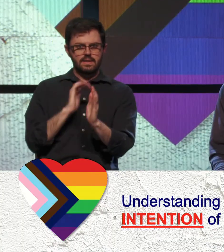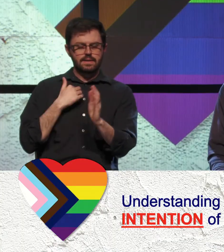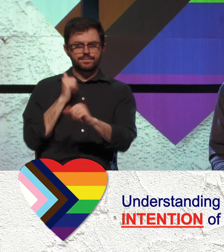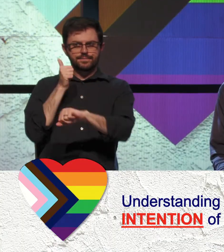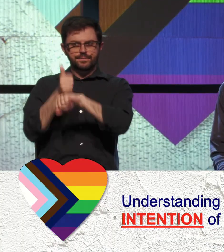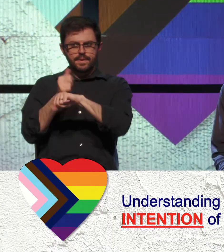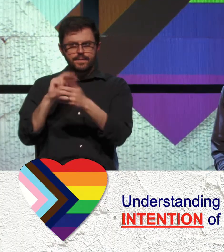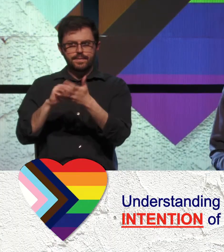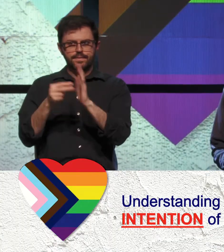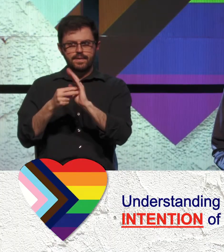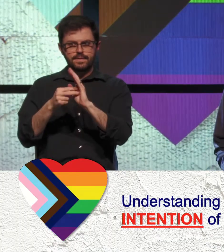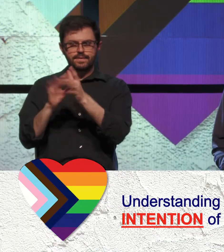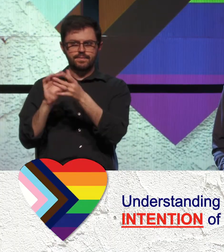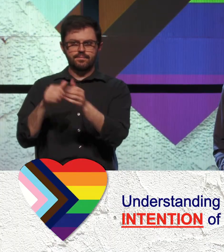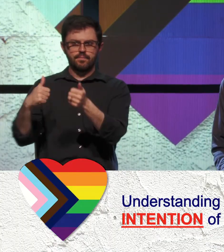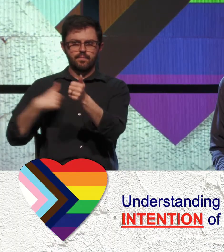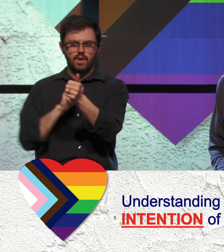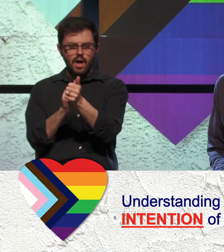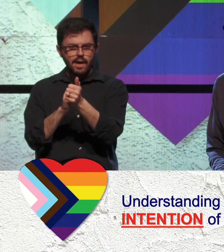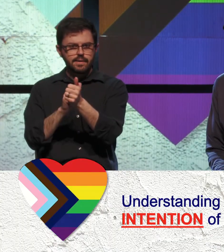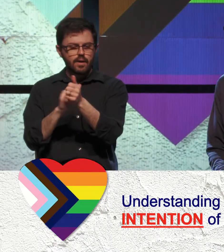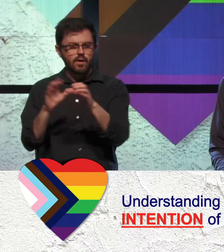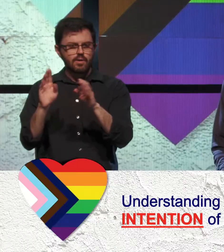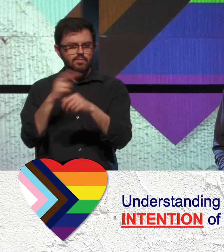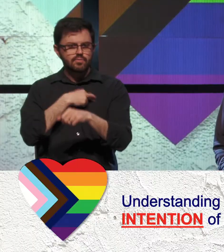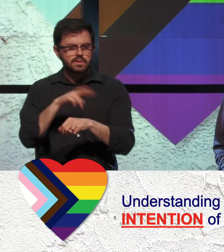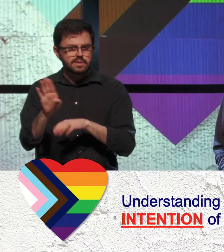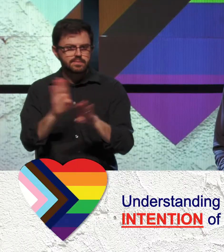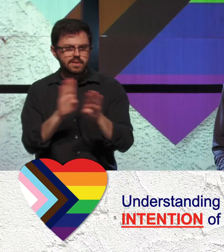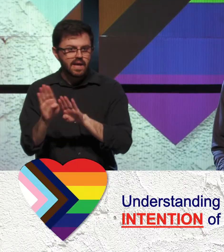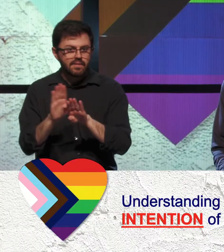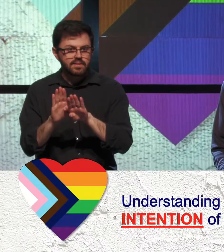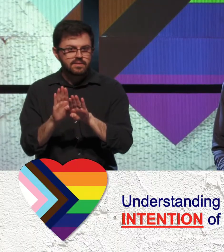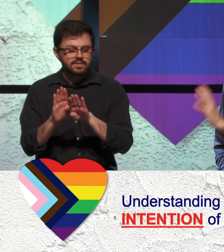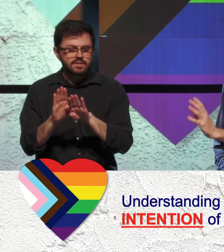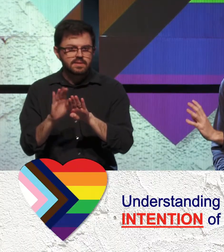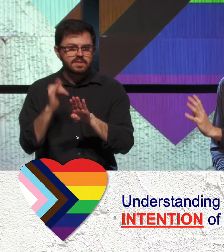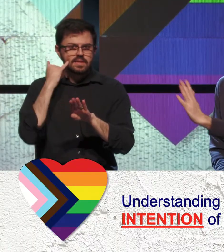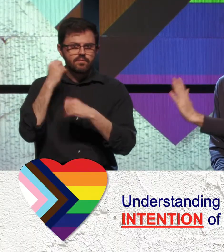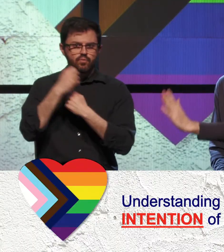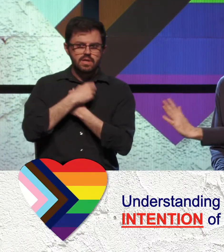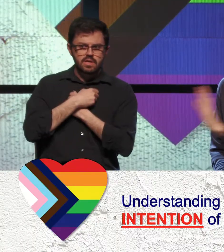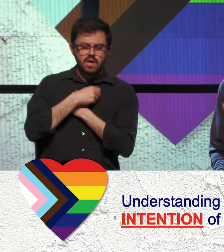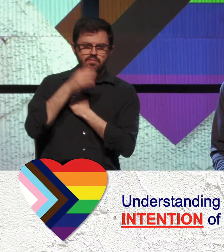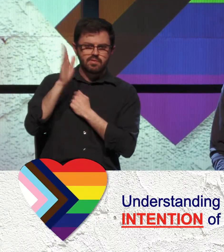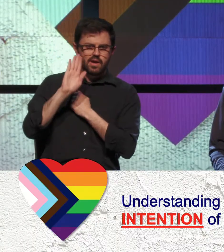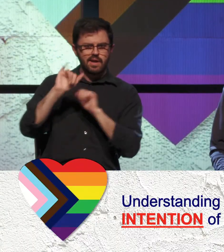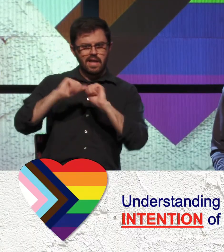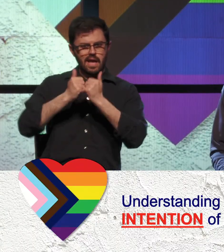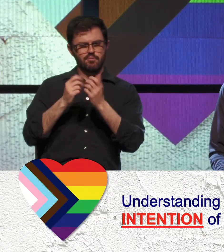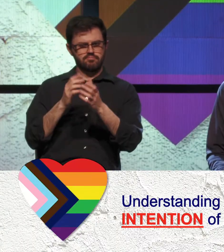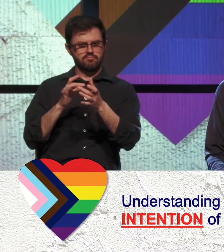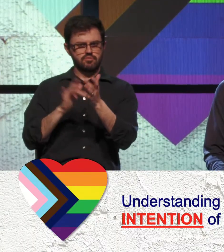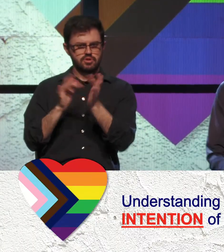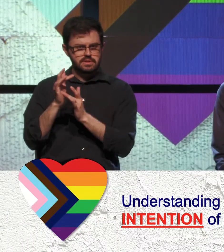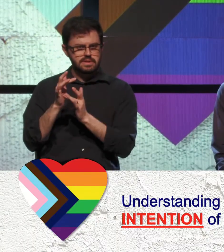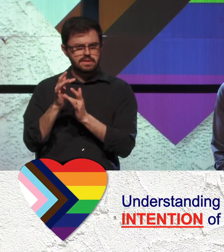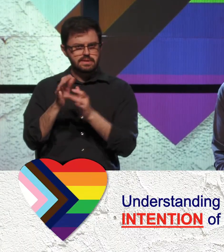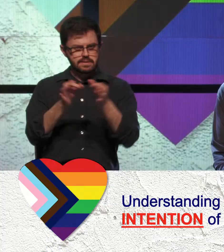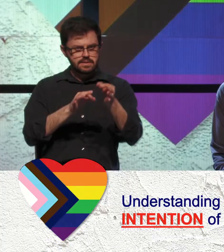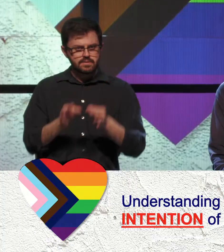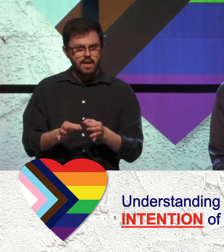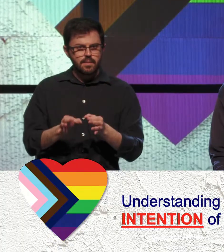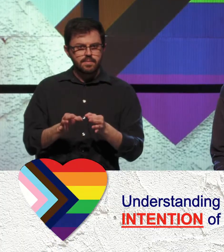I understand love of God in the way in which Jesus prescribes it, to love yourself and to love your neighbor, then my spiritual practice,